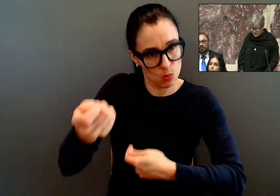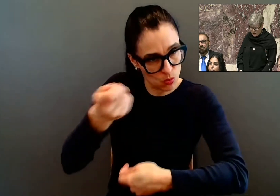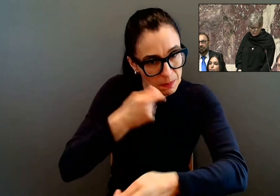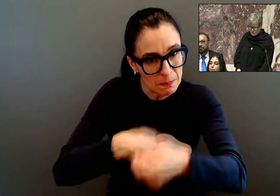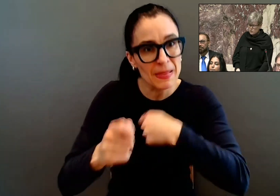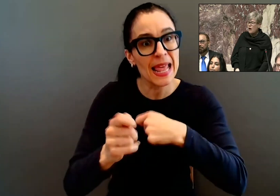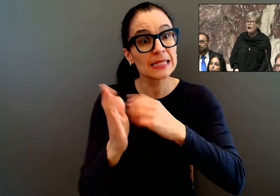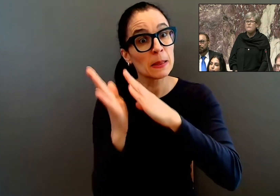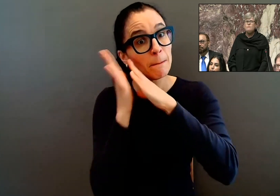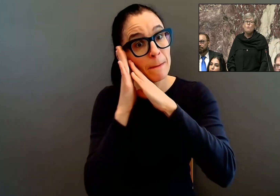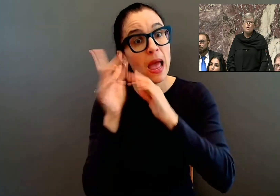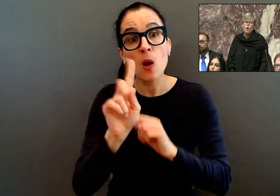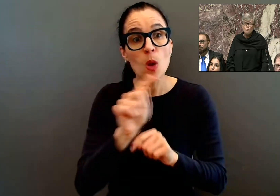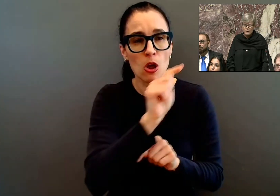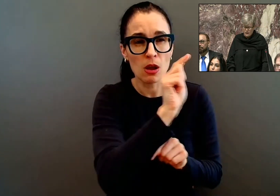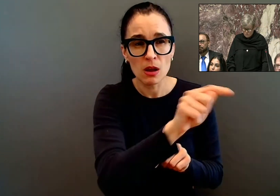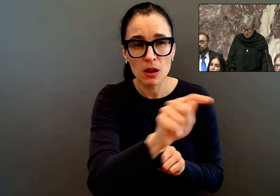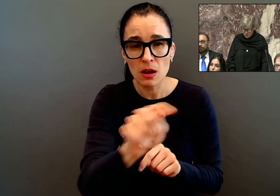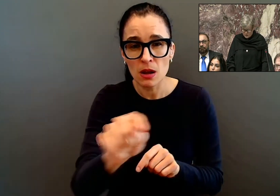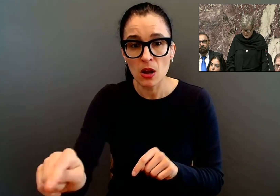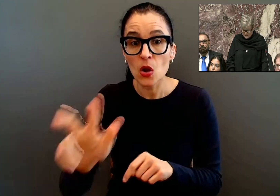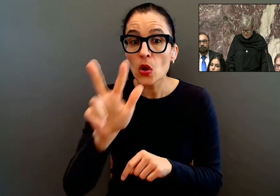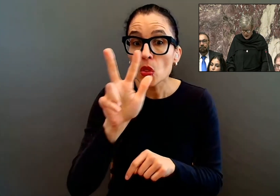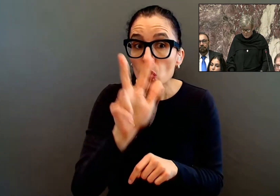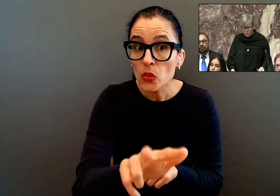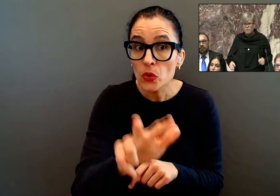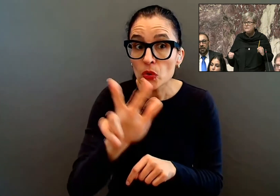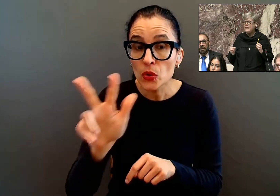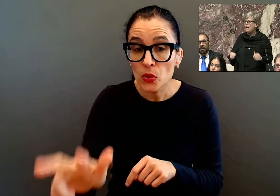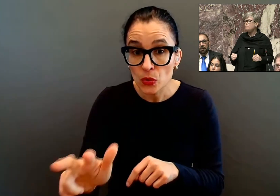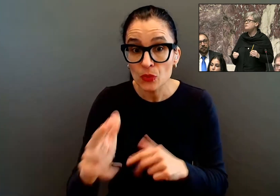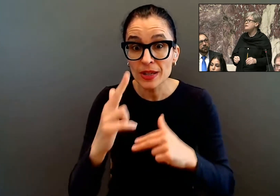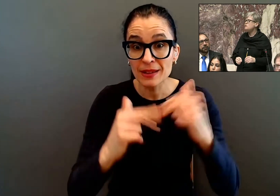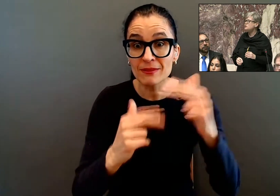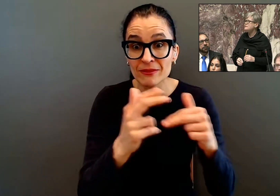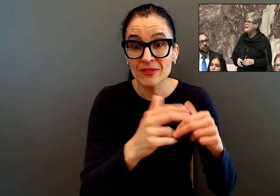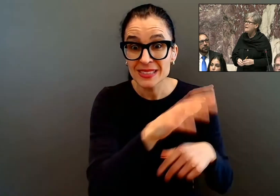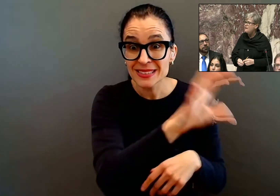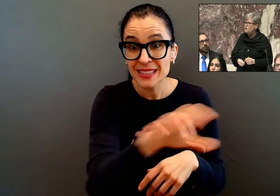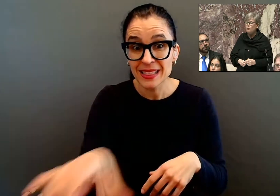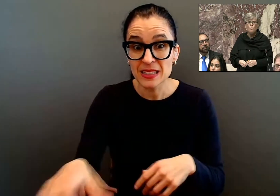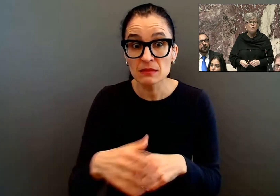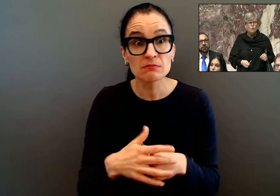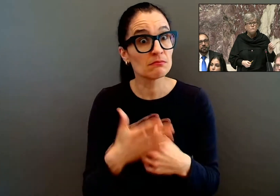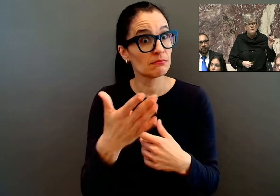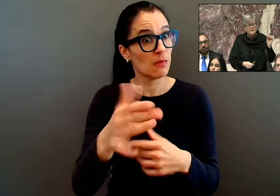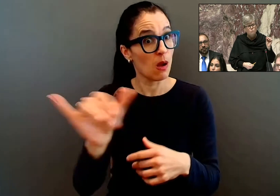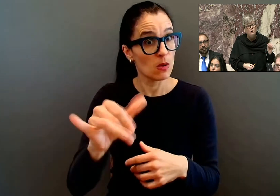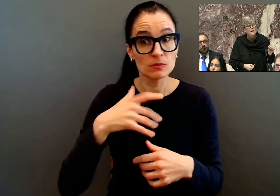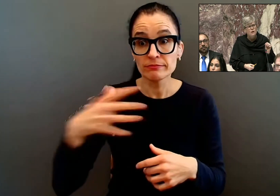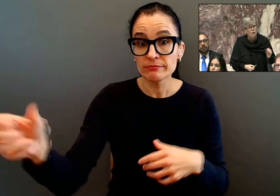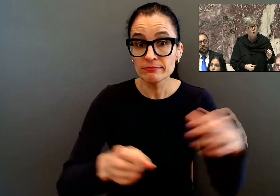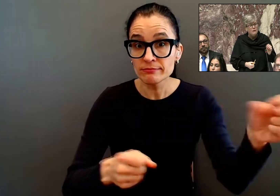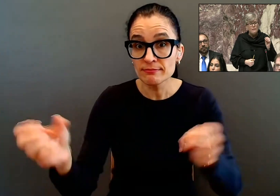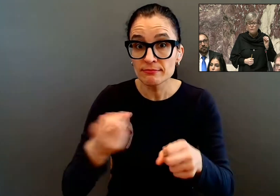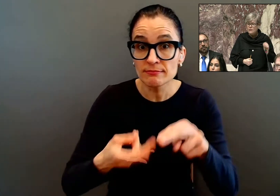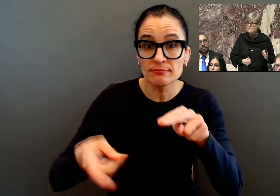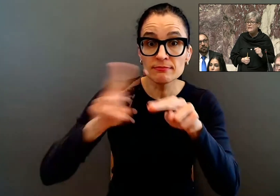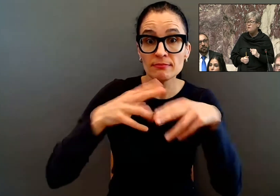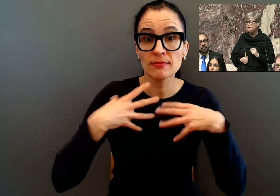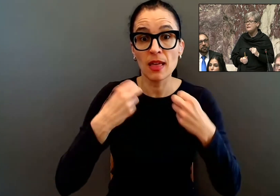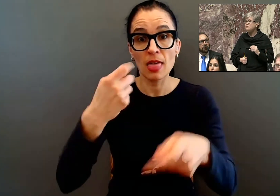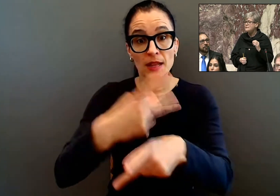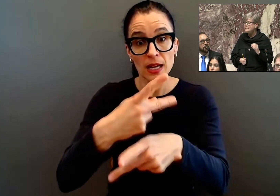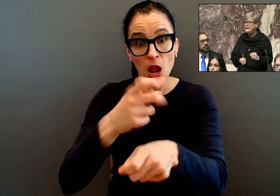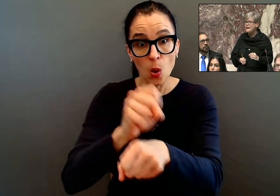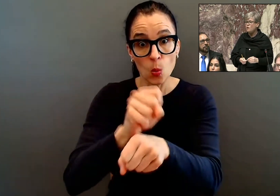Mr. Speaker, it includes hiring more home care workers and expanding programs that help seniors stay in their own homes, because we know that when a